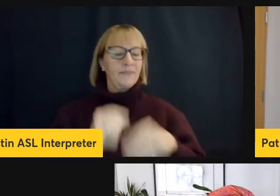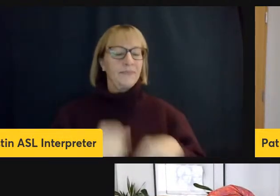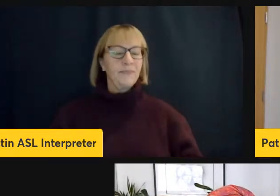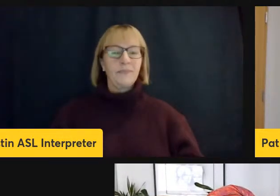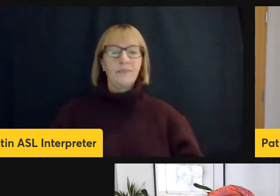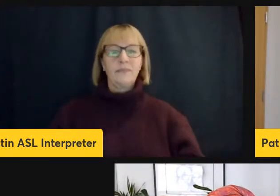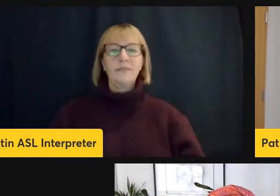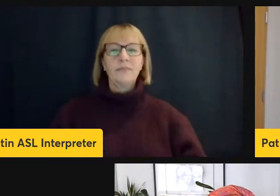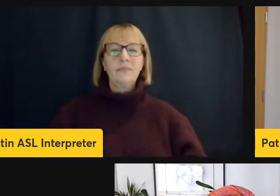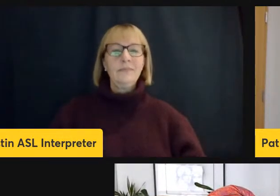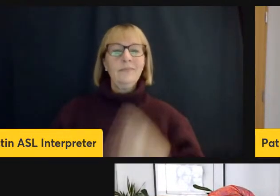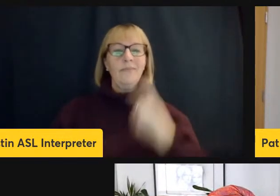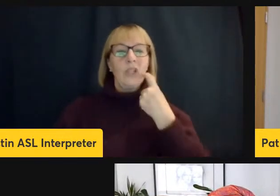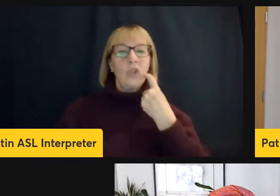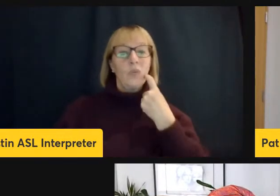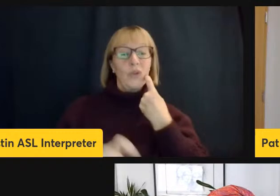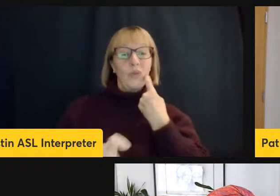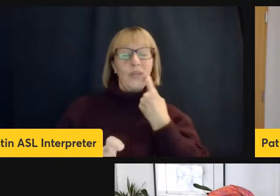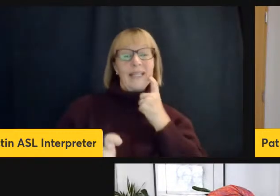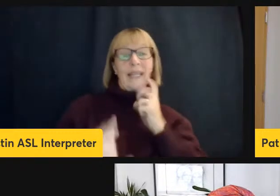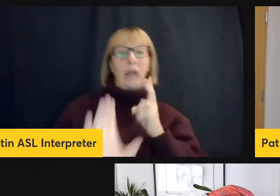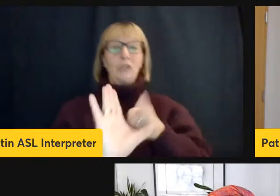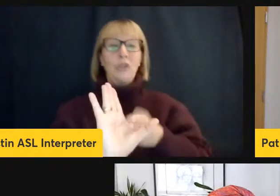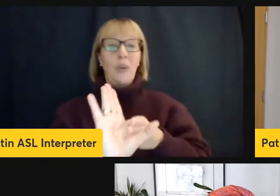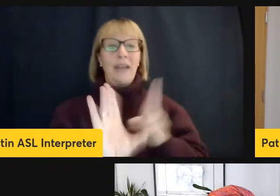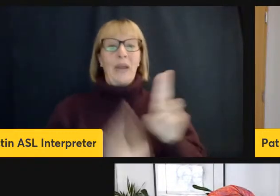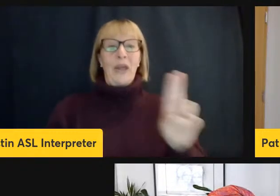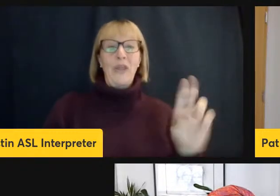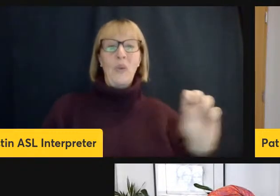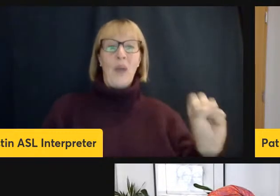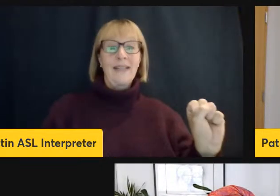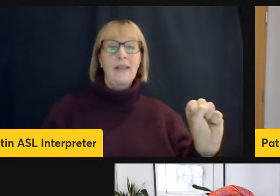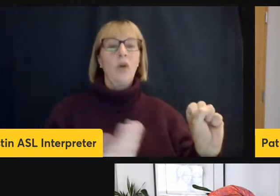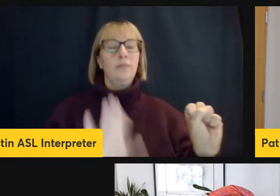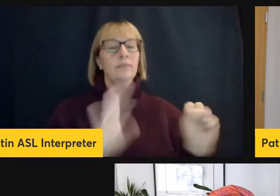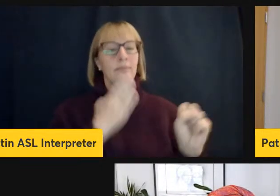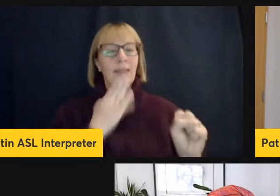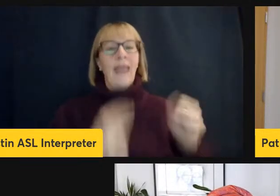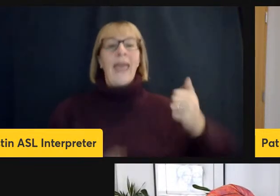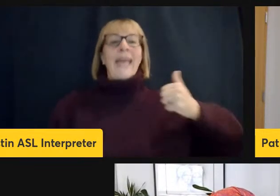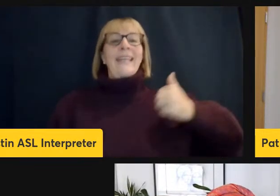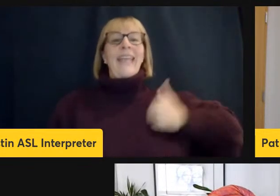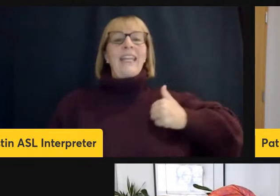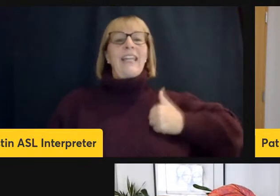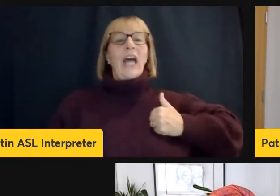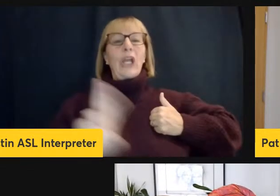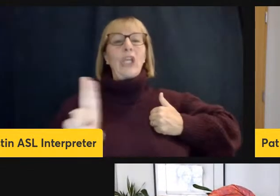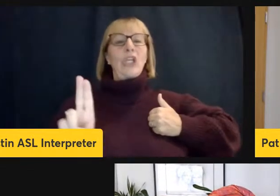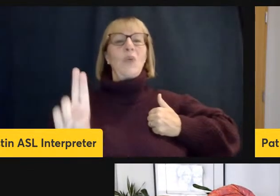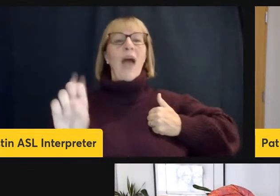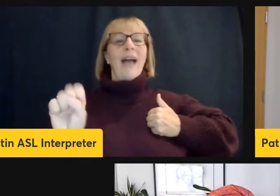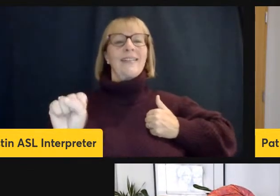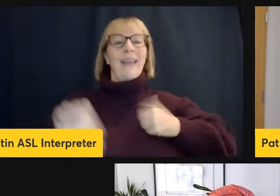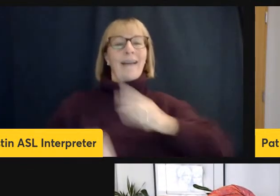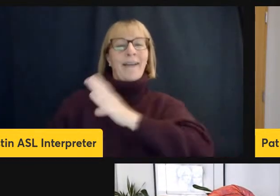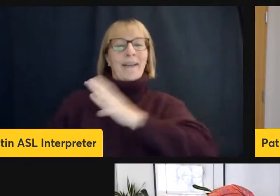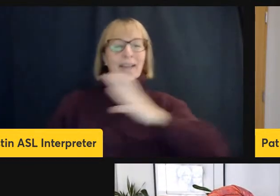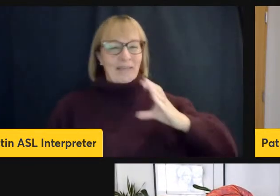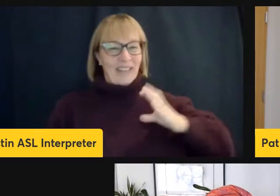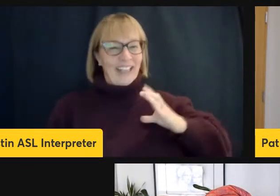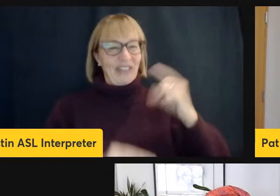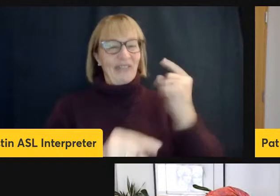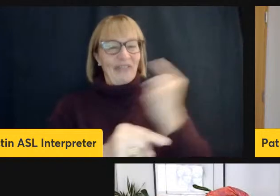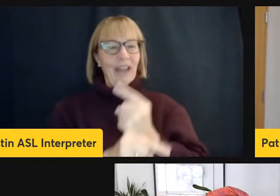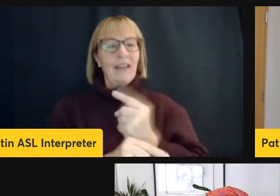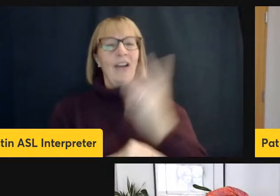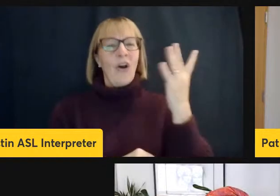have, you've joined forces with the US. So there's the Canada-US coalition. I mean, aren't things different? Why would